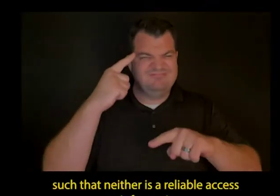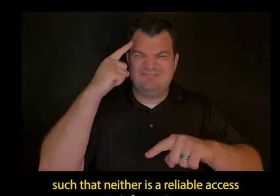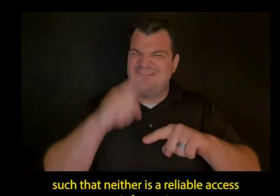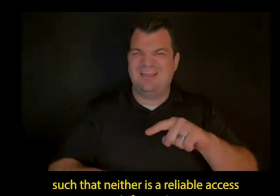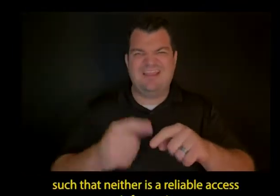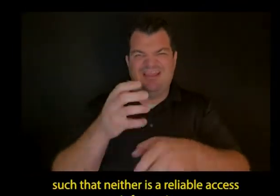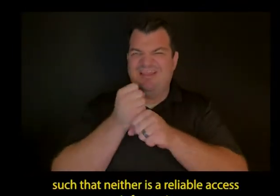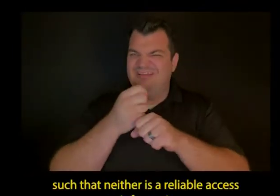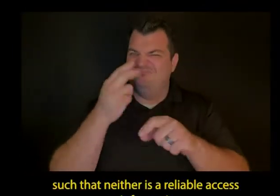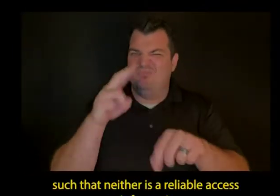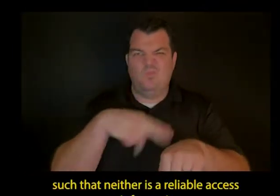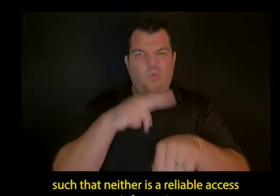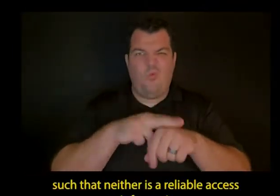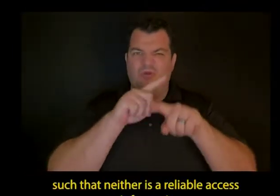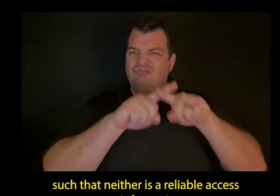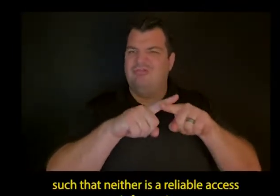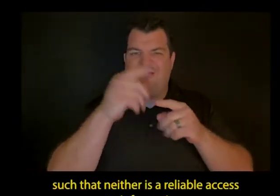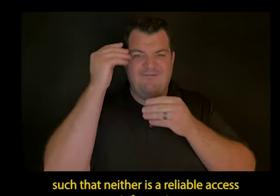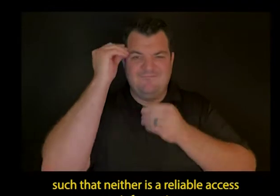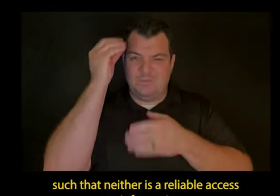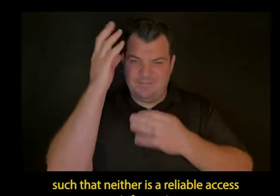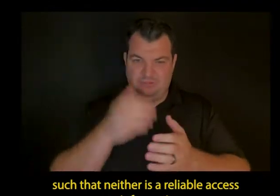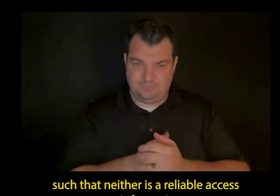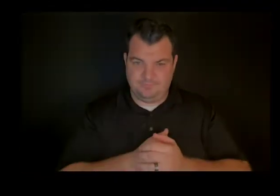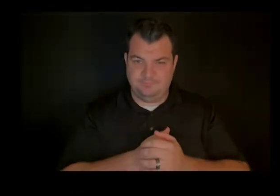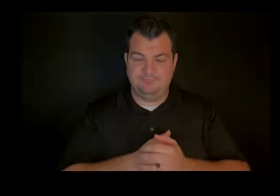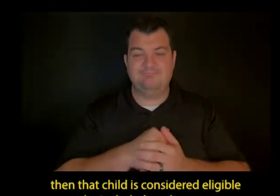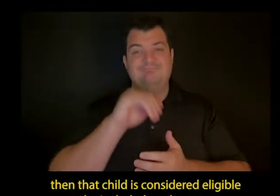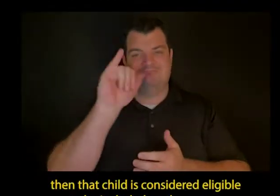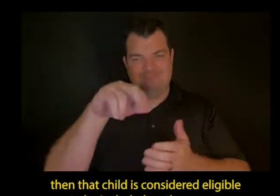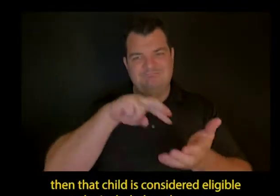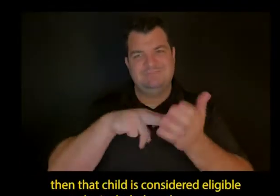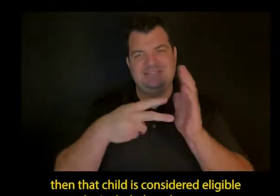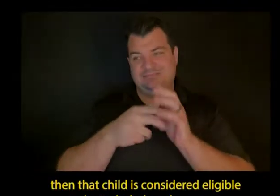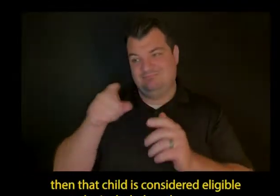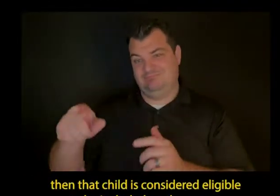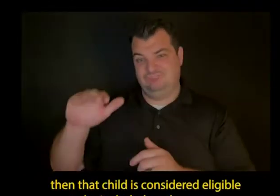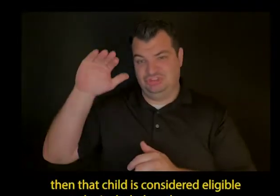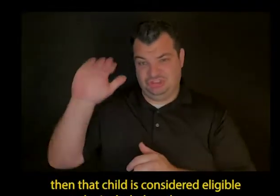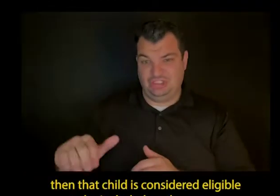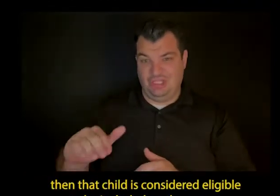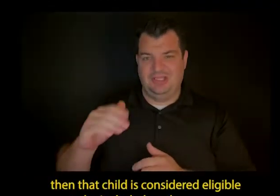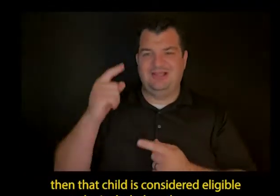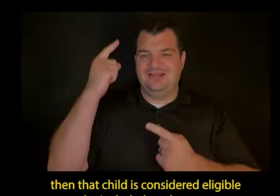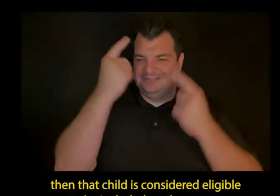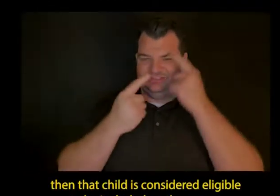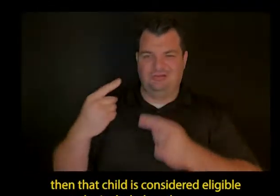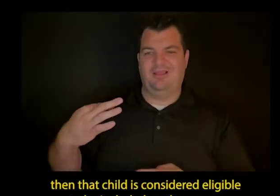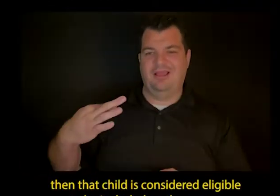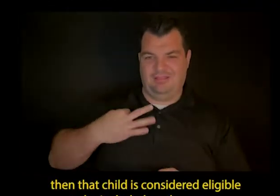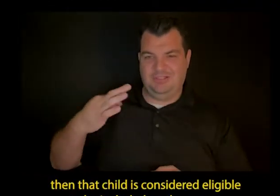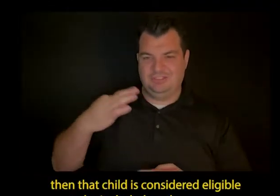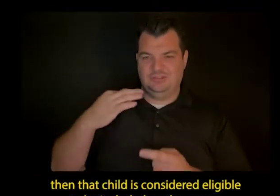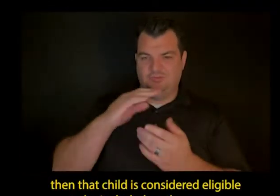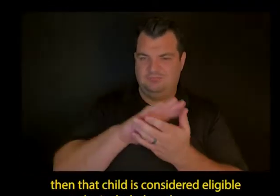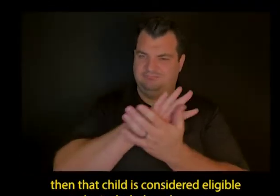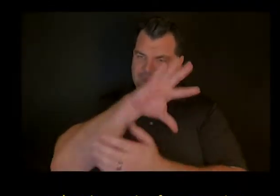such that neither is a reliable access to information, then that child is considered eligible to be included on the census and